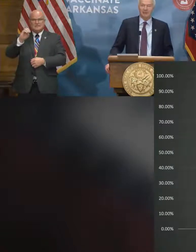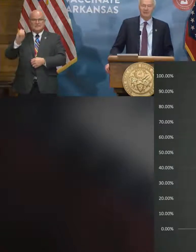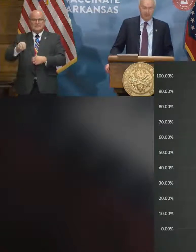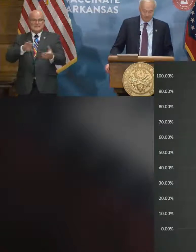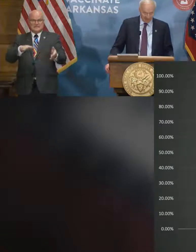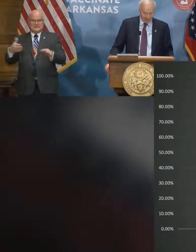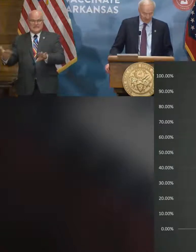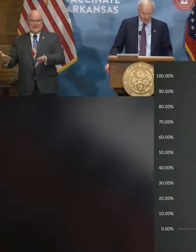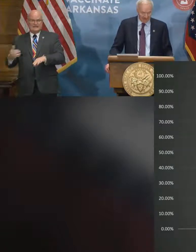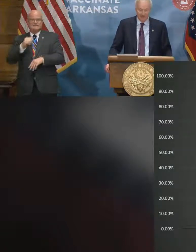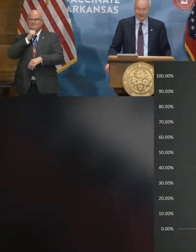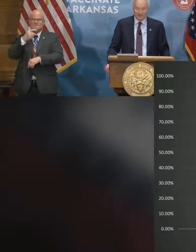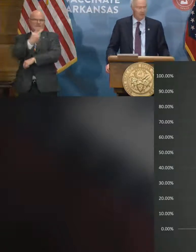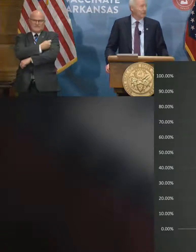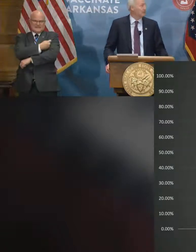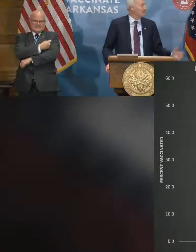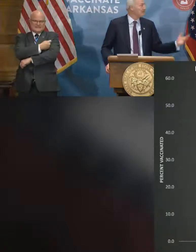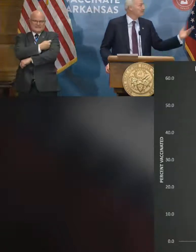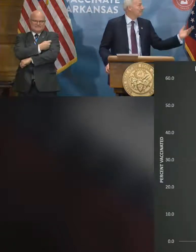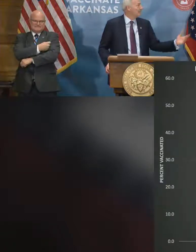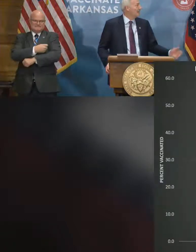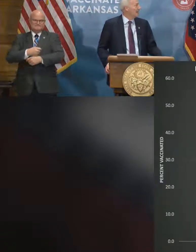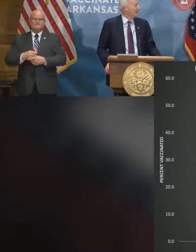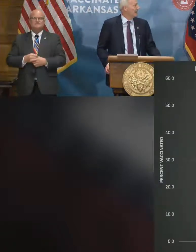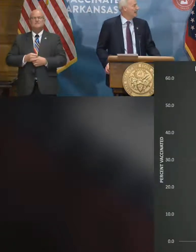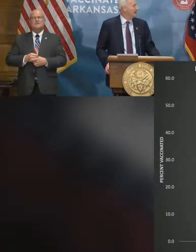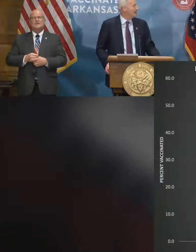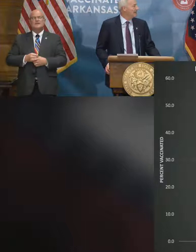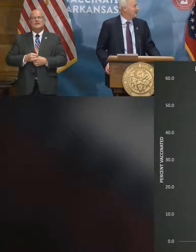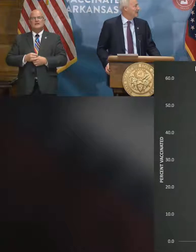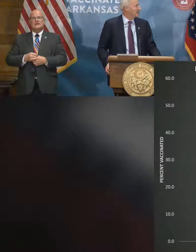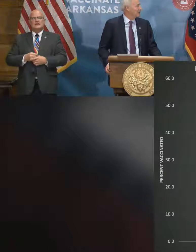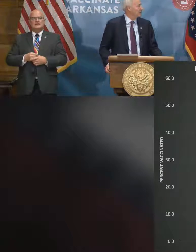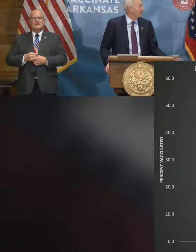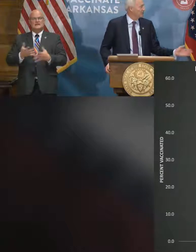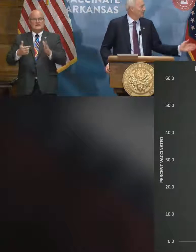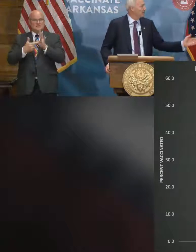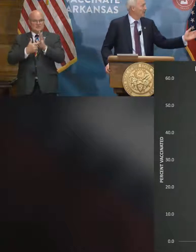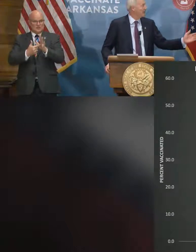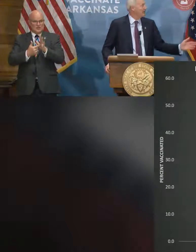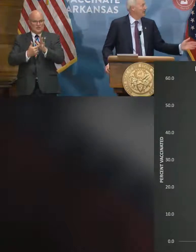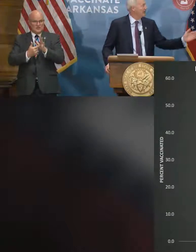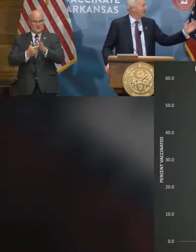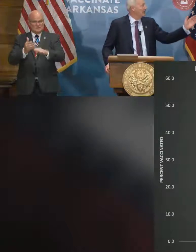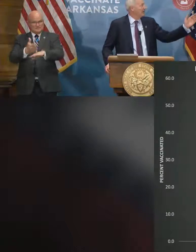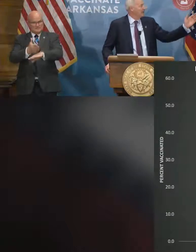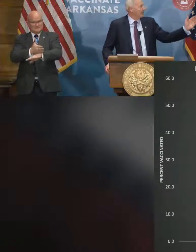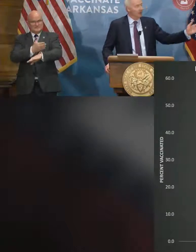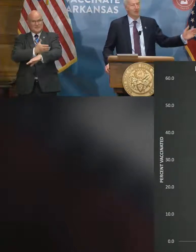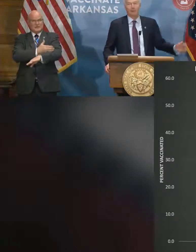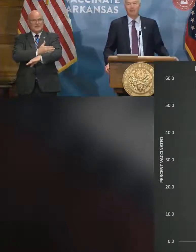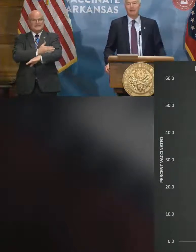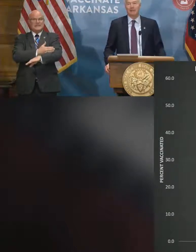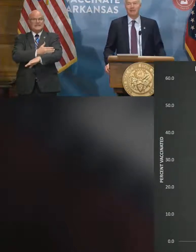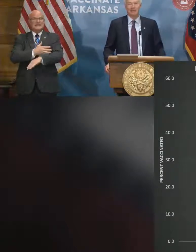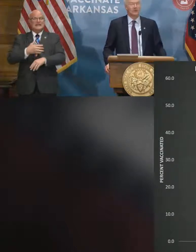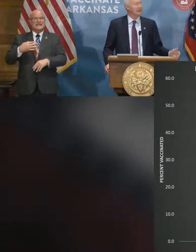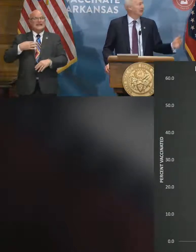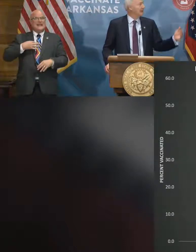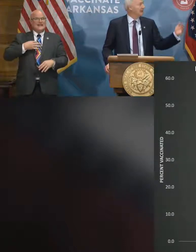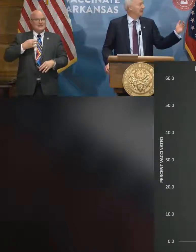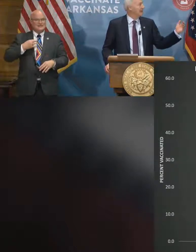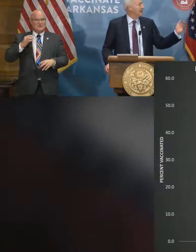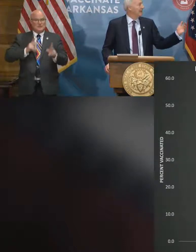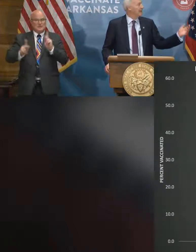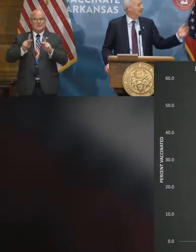of the deaths are unvaccinated individuals. And then just to show you where we're progressing on the eligible